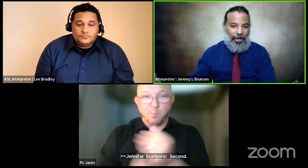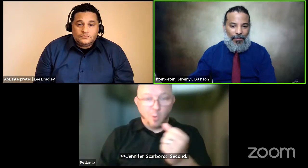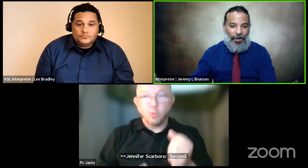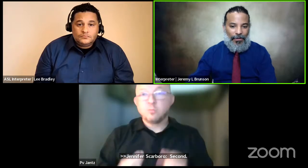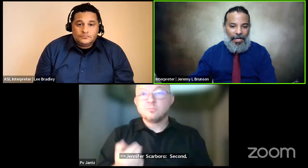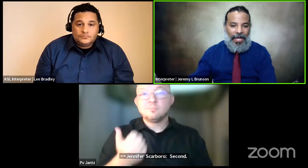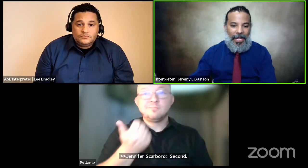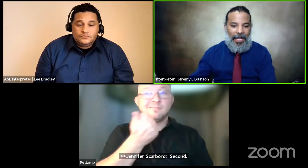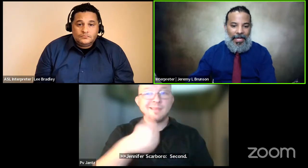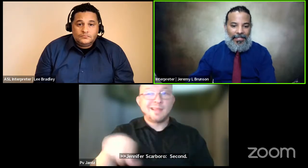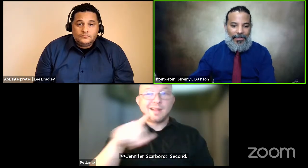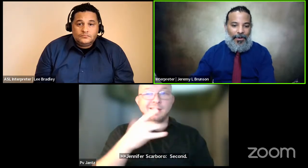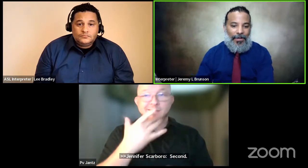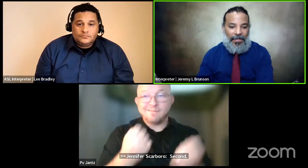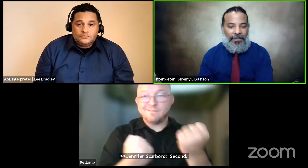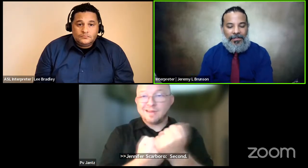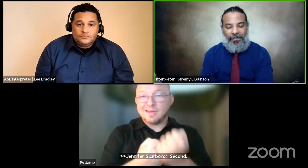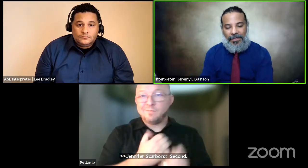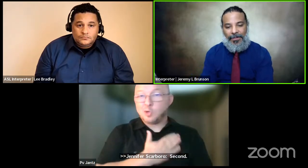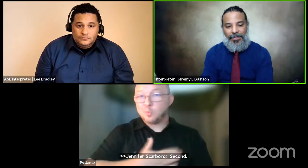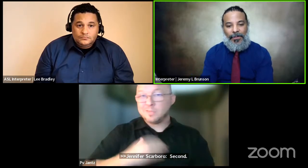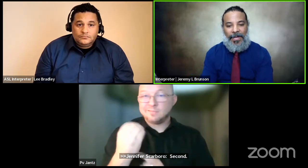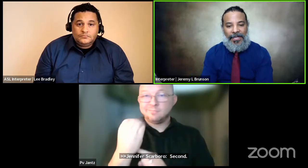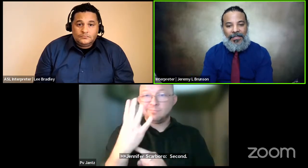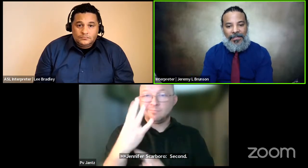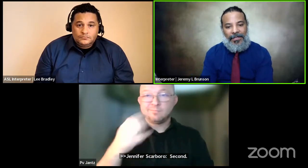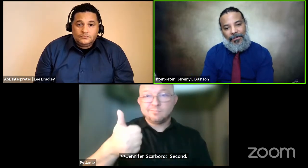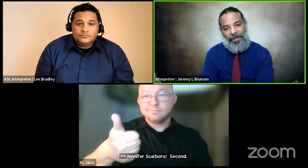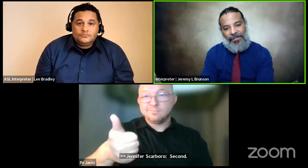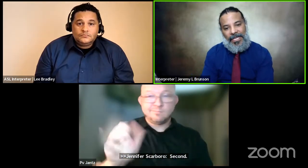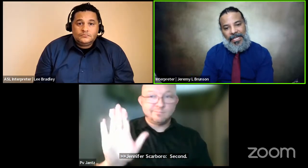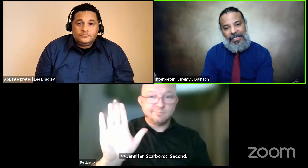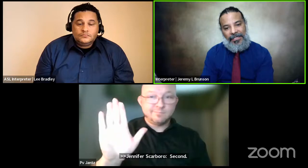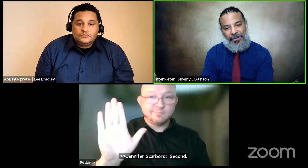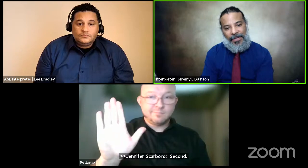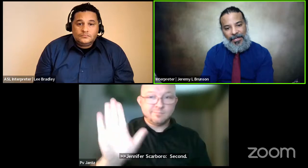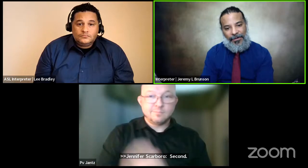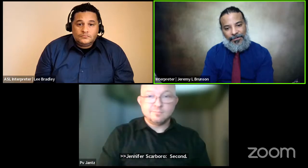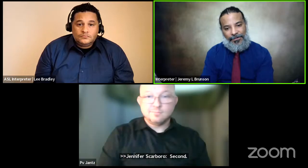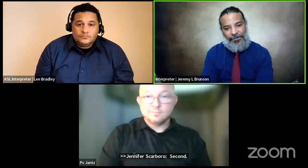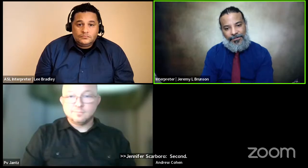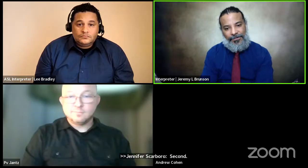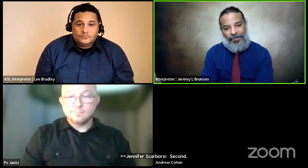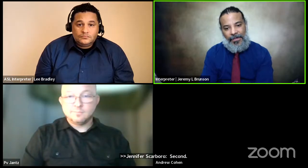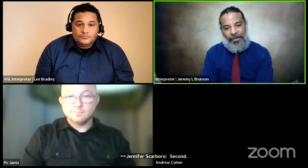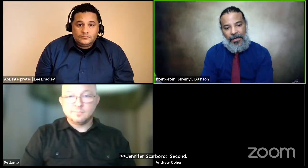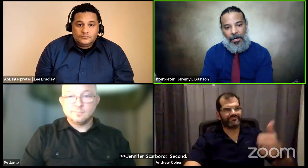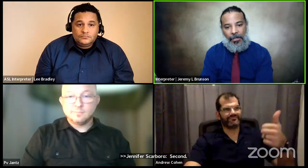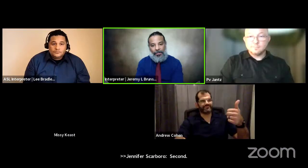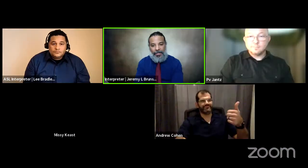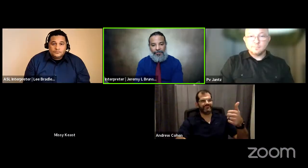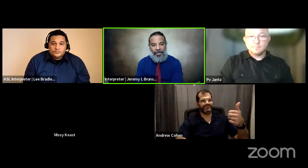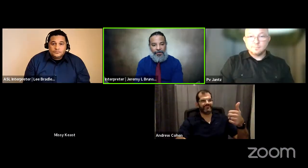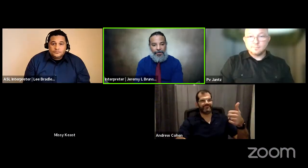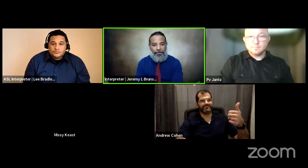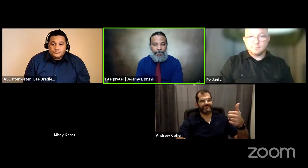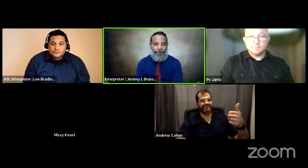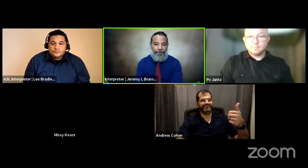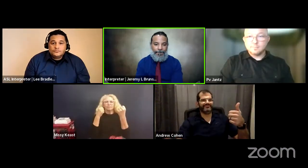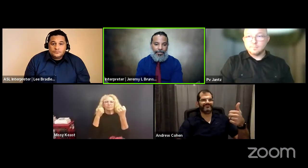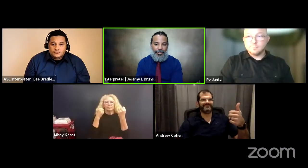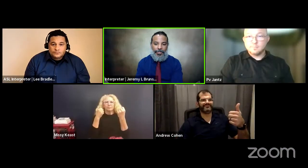Commissioner Scarborough and Commissioner Benton. We have a second, thank you. All in